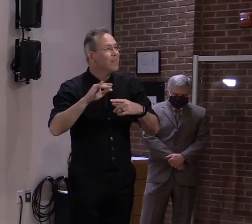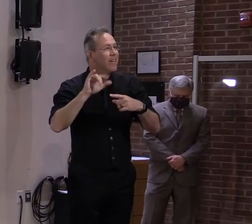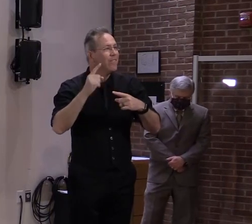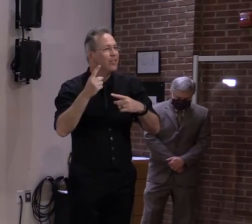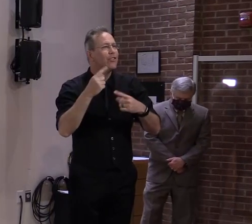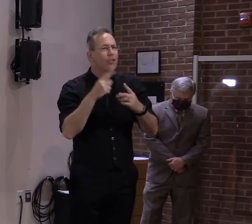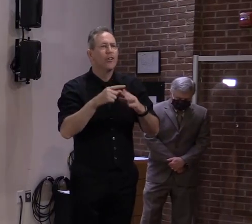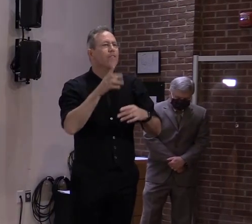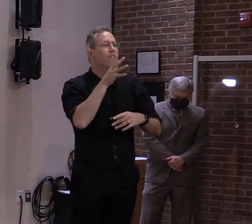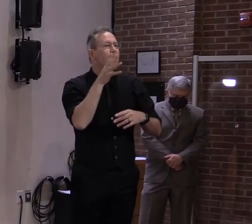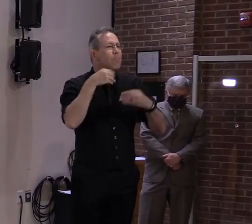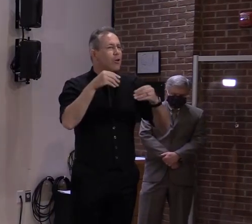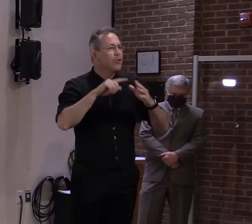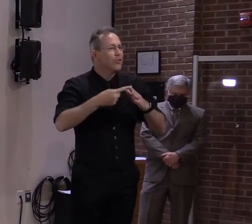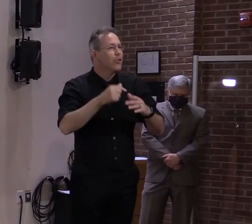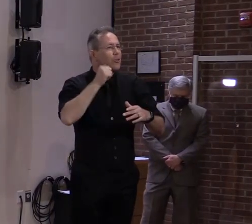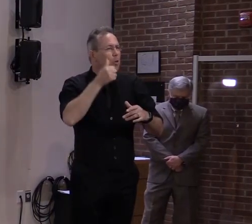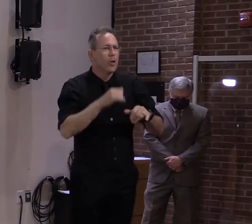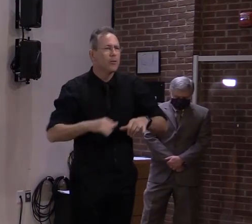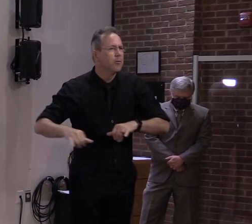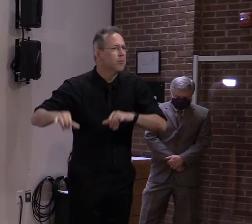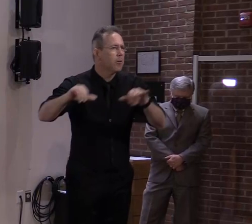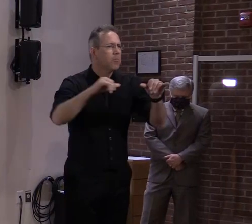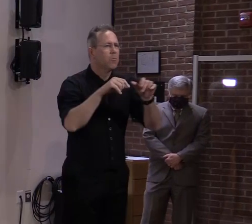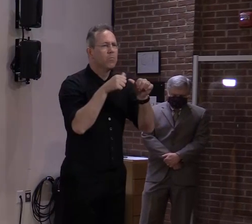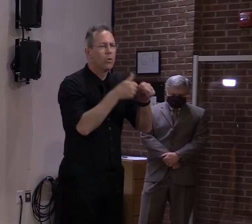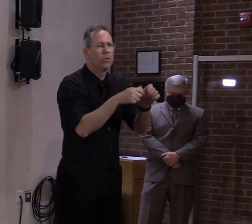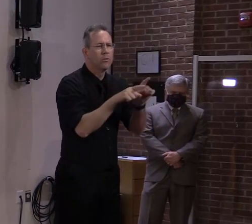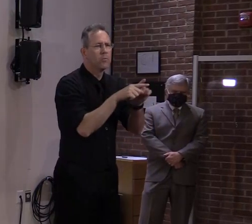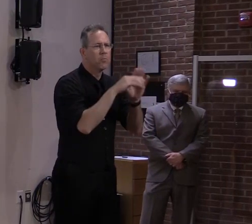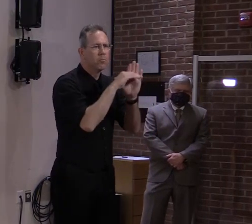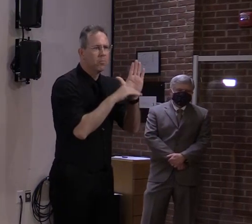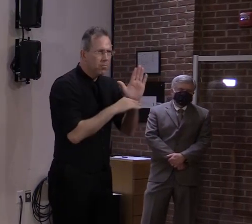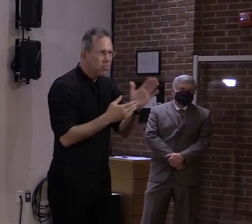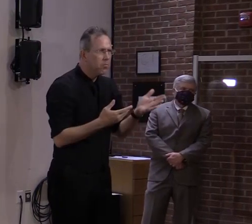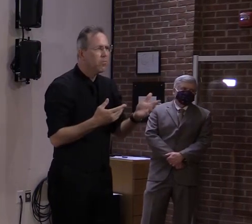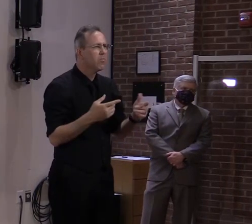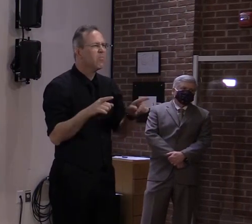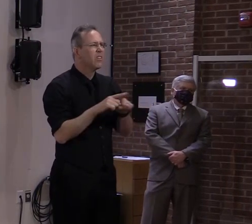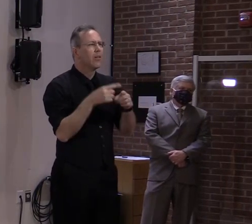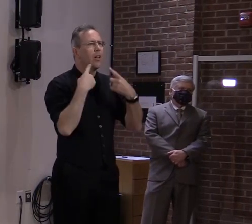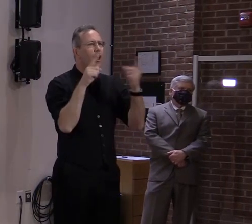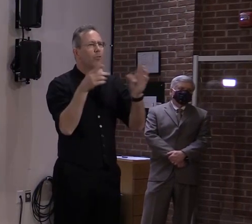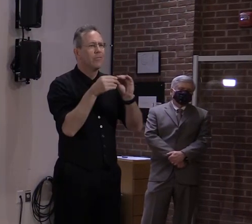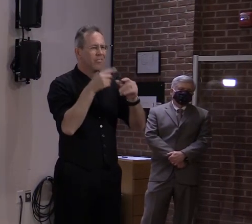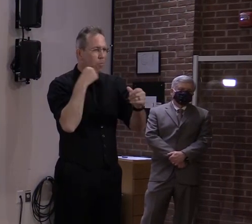that point, which is the universal guidance that I outlined earlier.